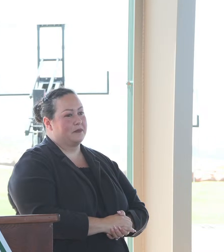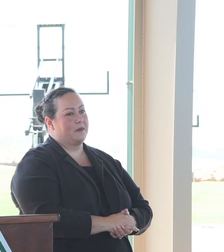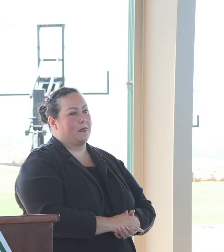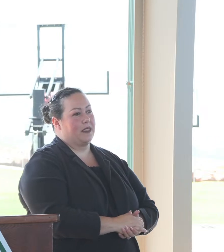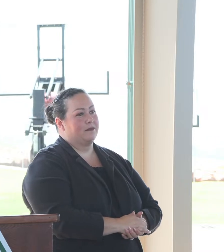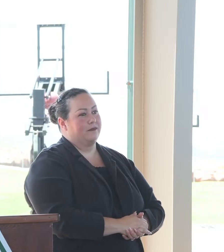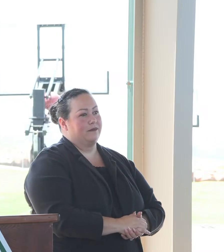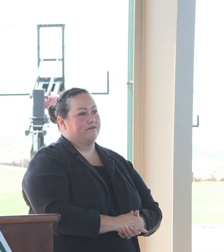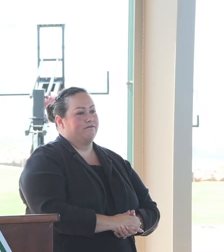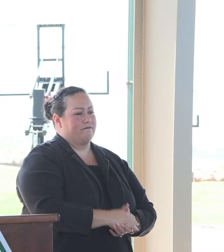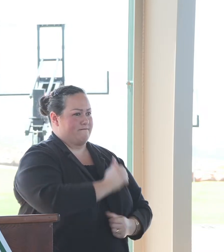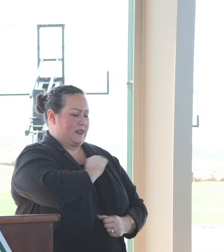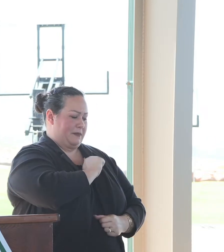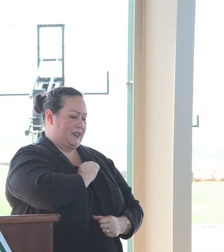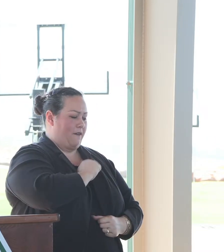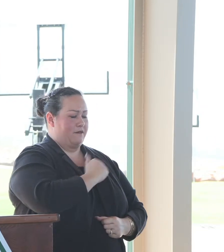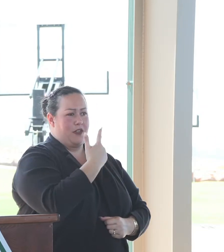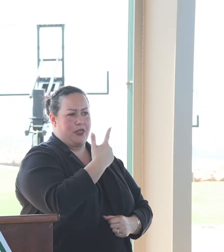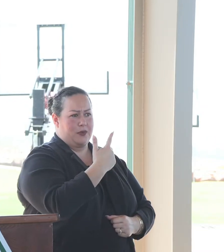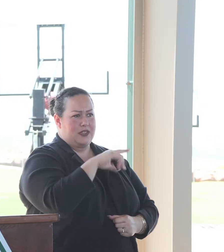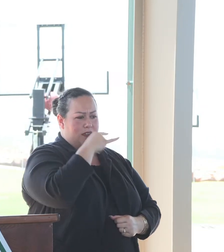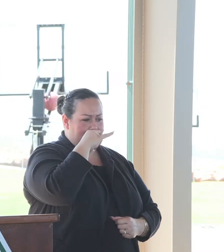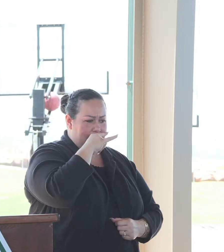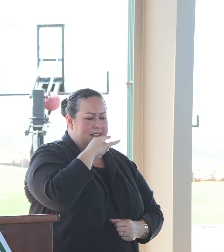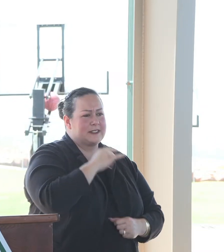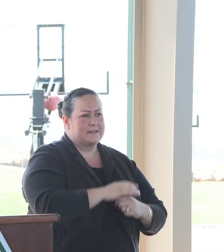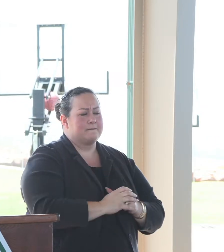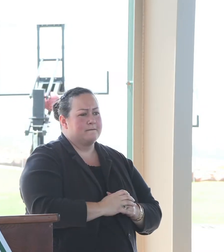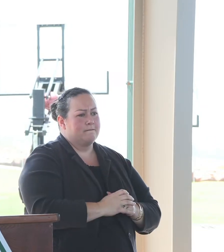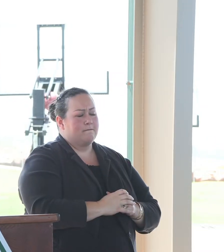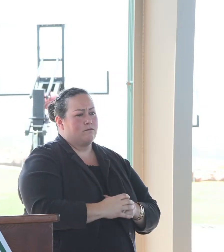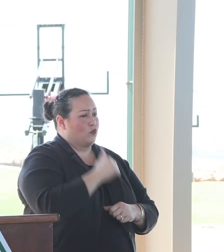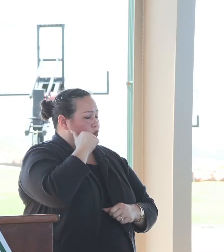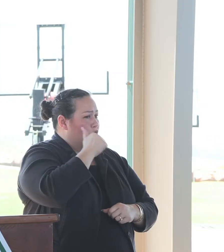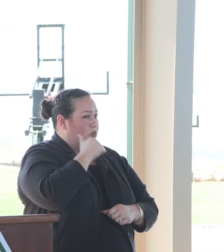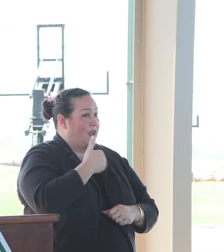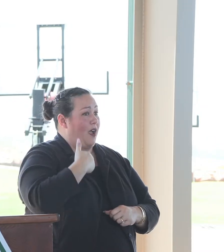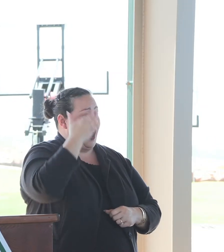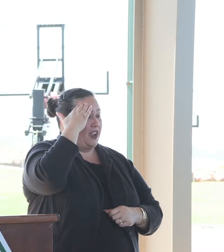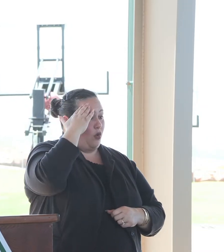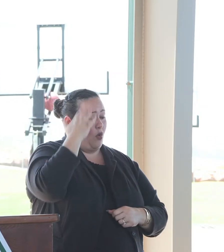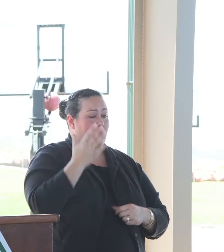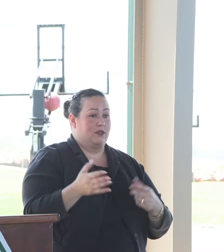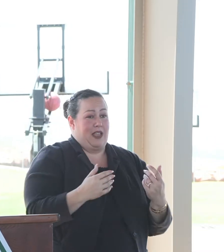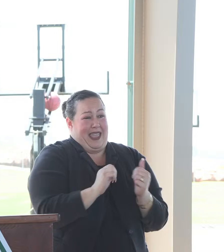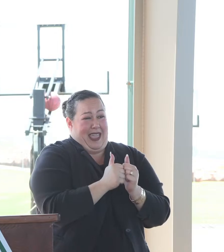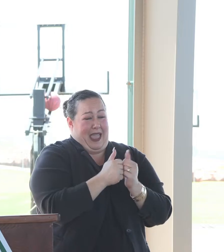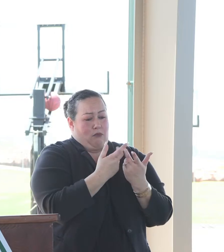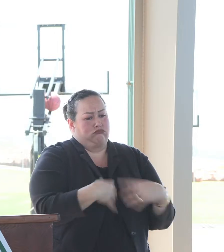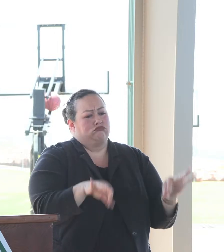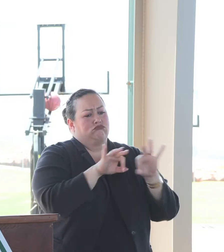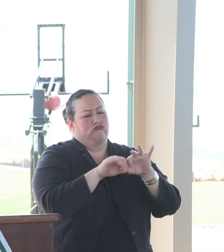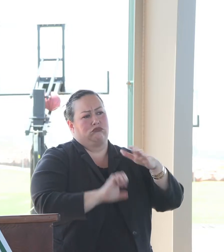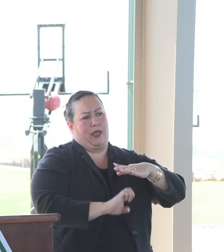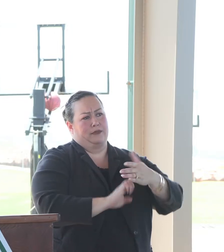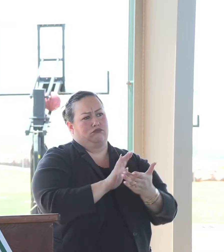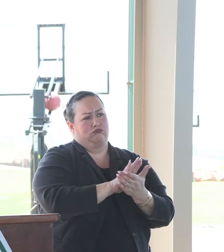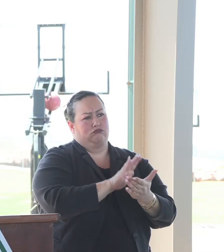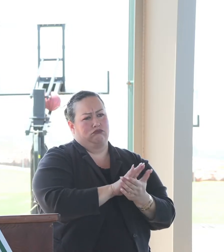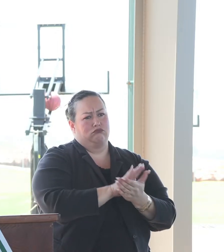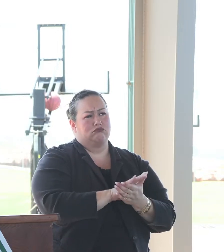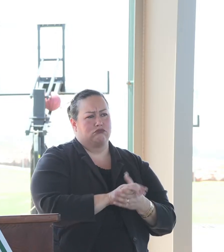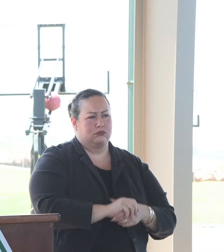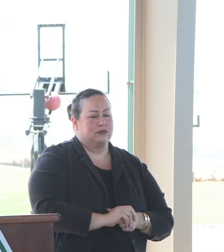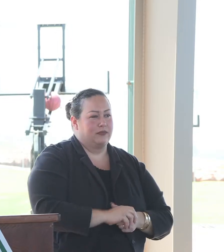As a father of 3 young women, I also know the power of grade school. As this community looks to